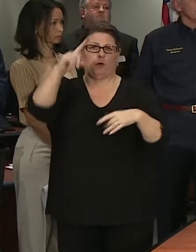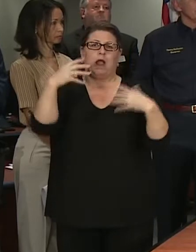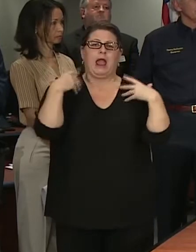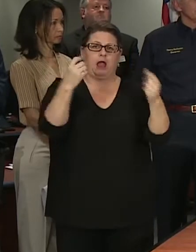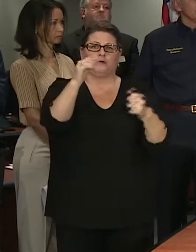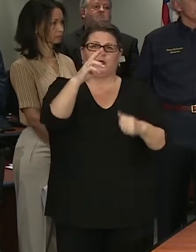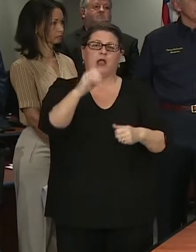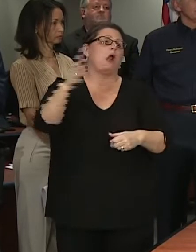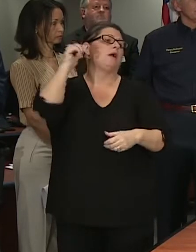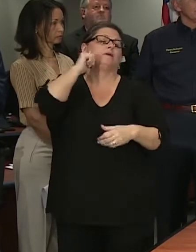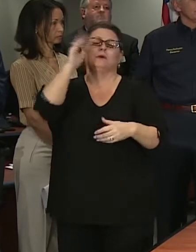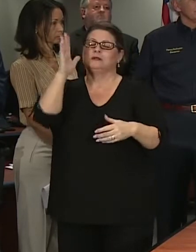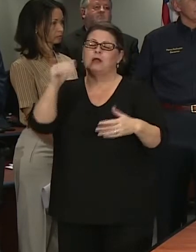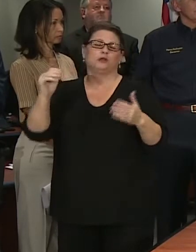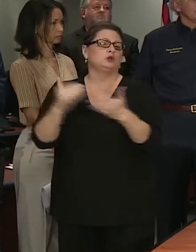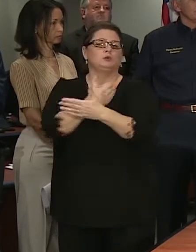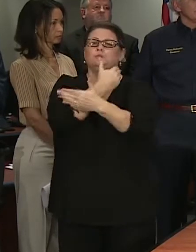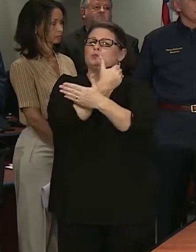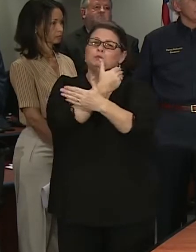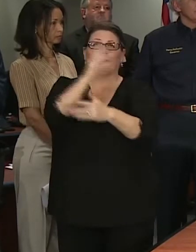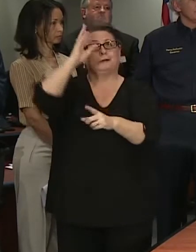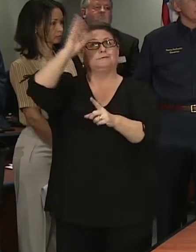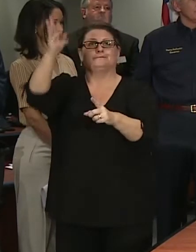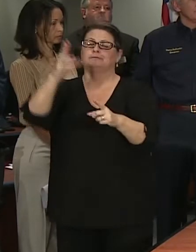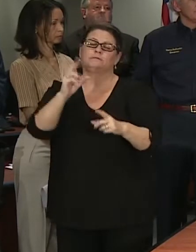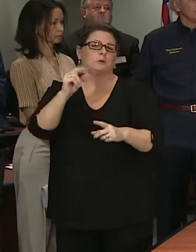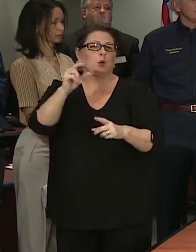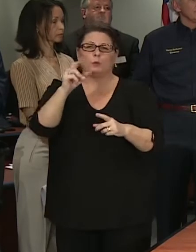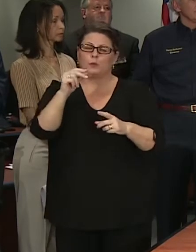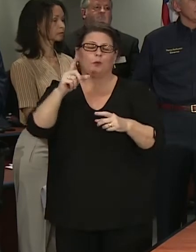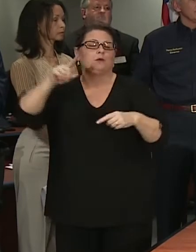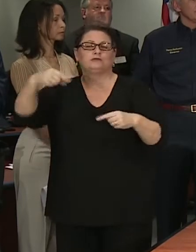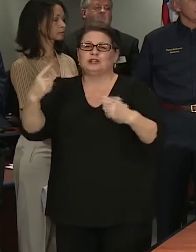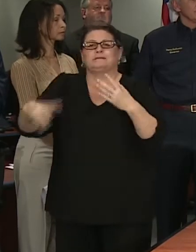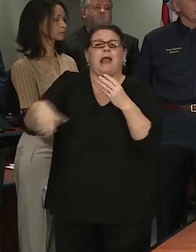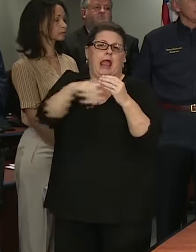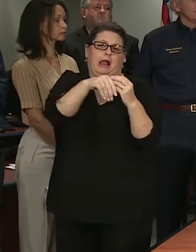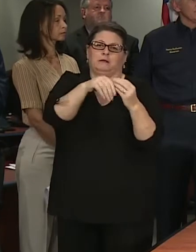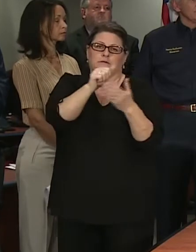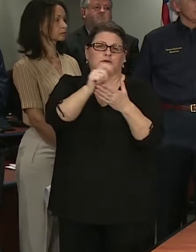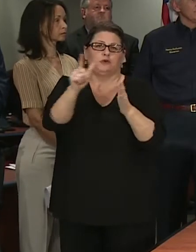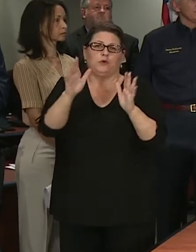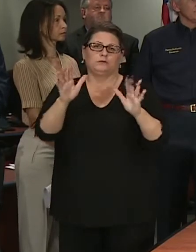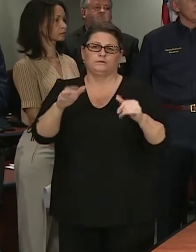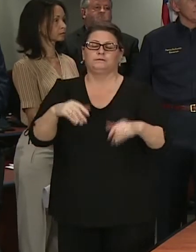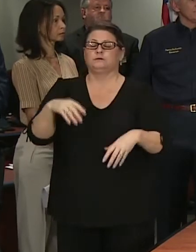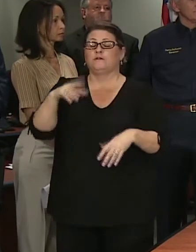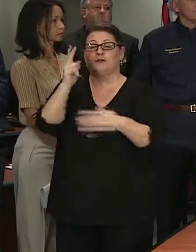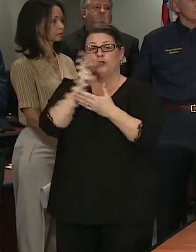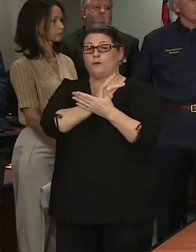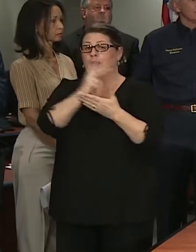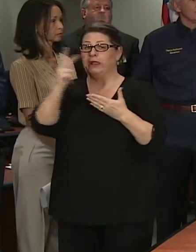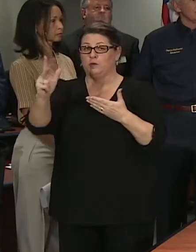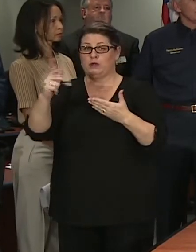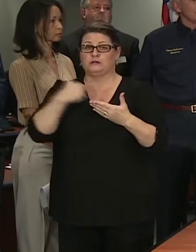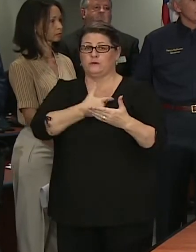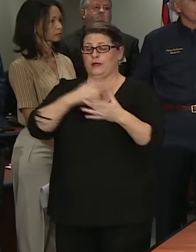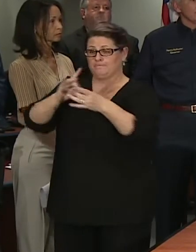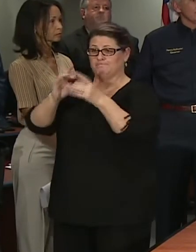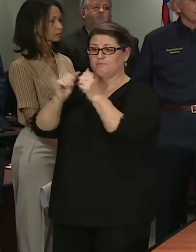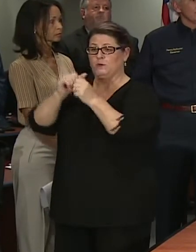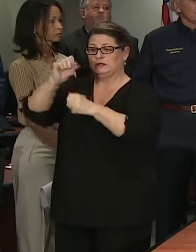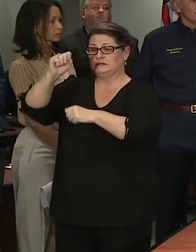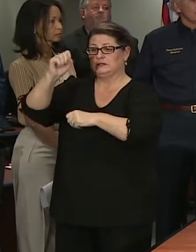new or novel. These are simply extensions of the existing systems. So over the last 3 weeks, we've been working with the South Carolina